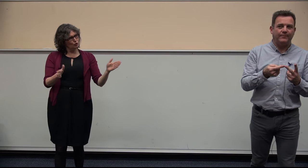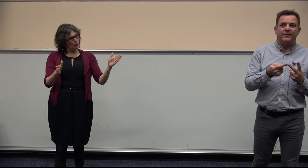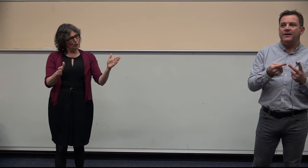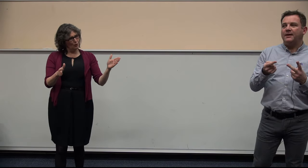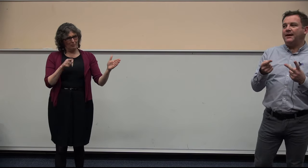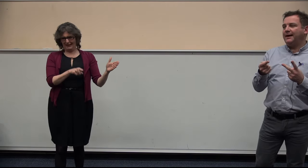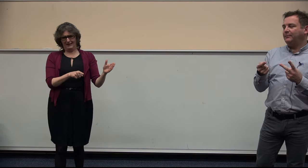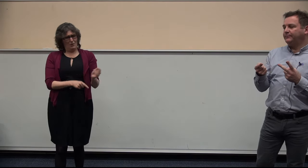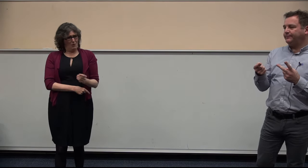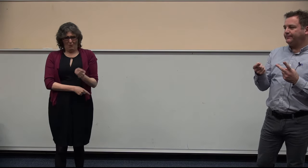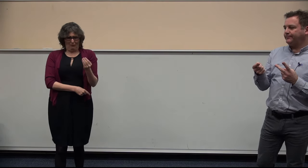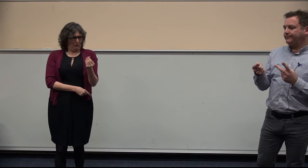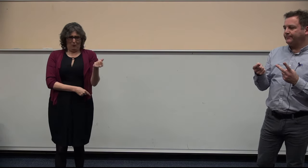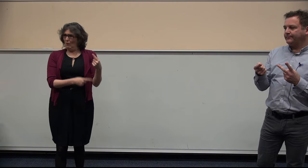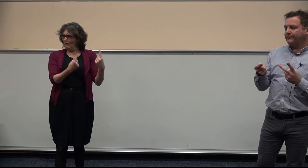theatre.